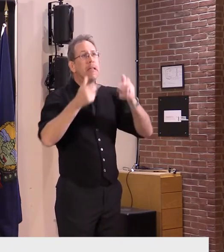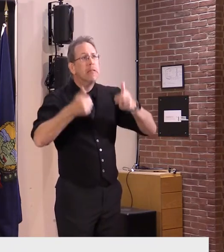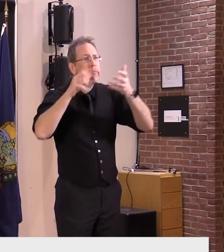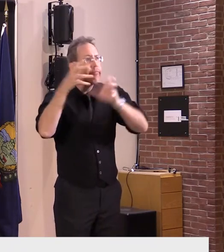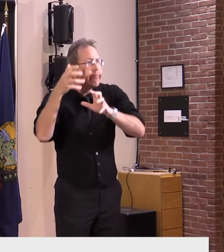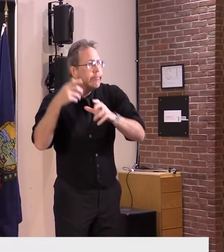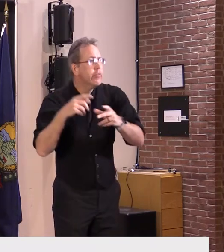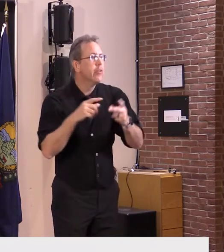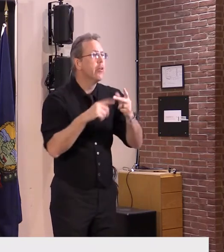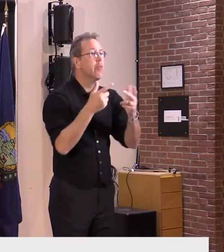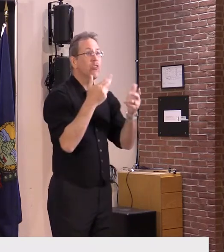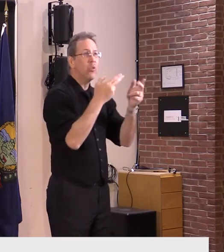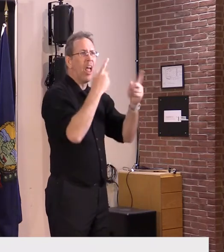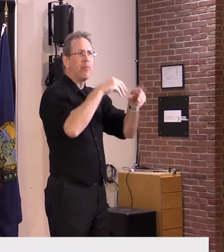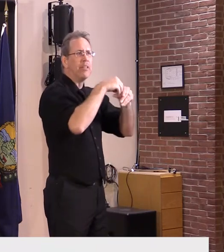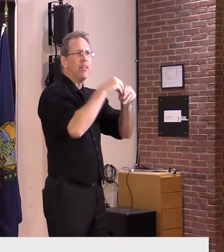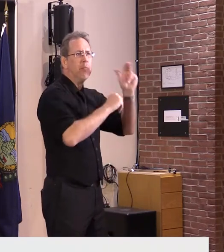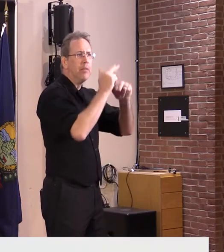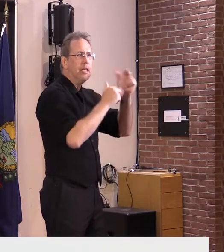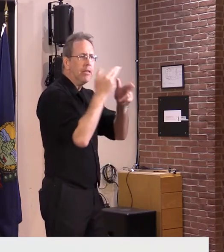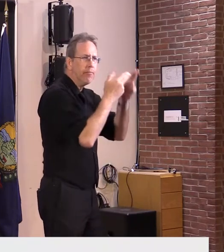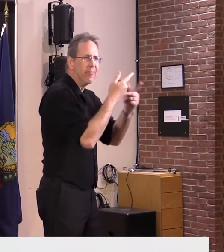by bullets.